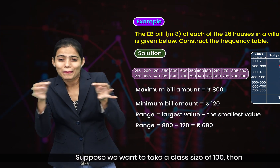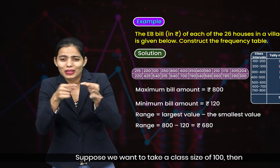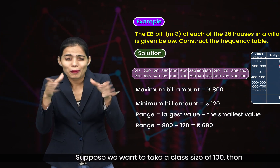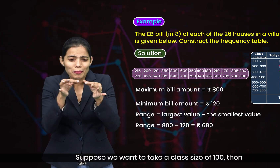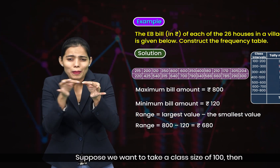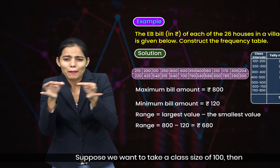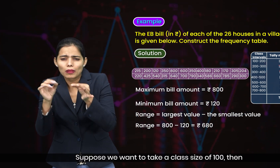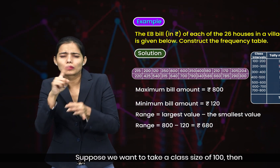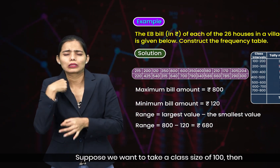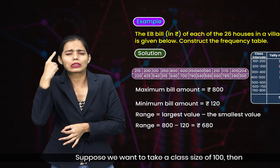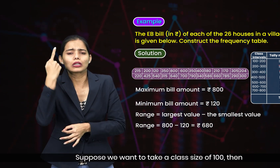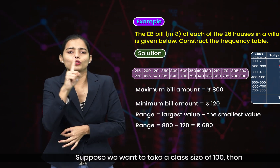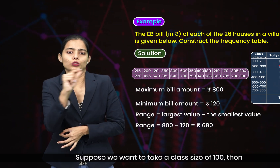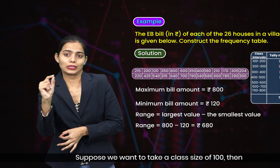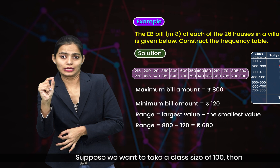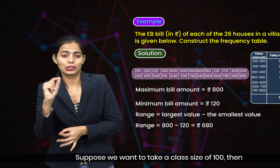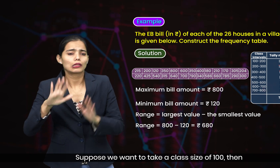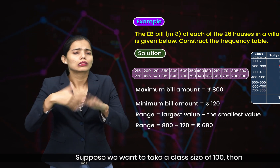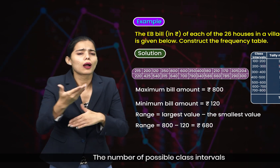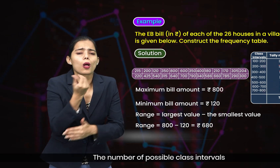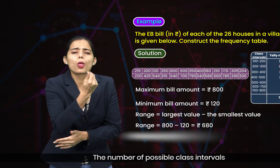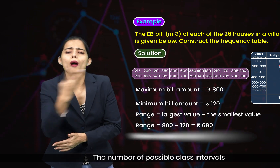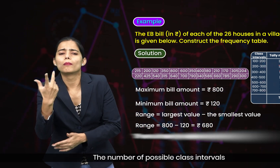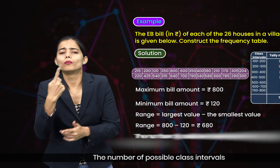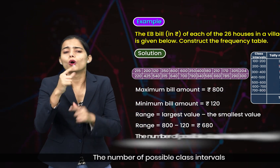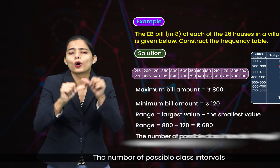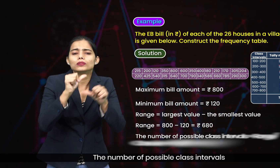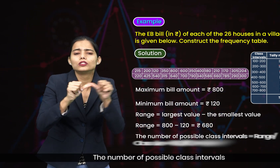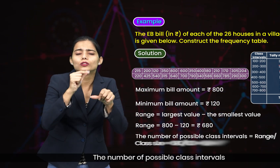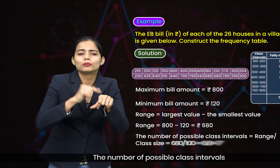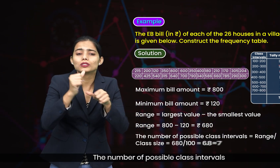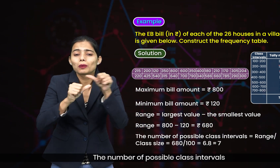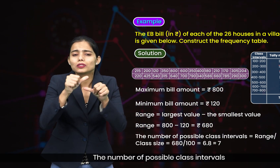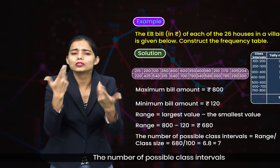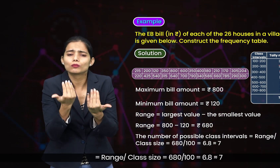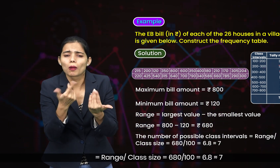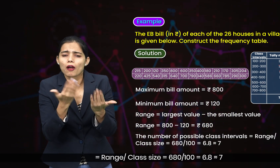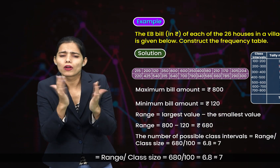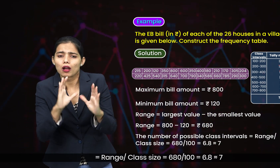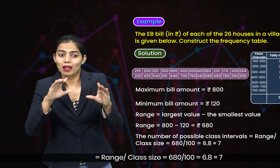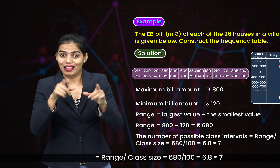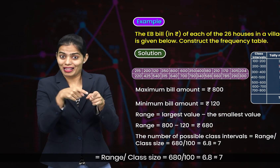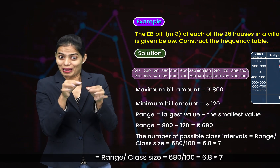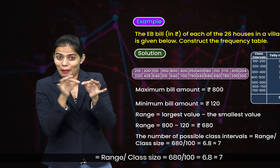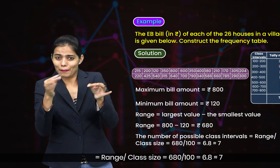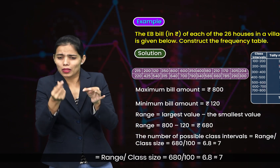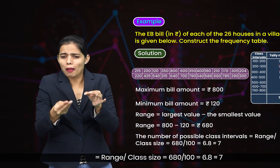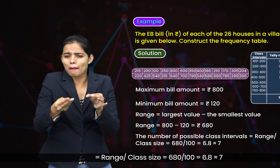size of 100. Then, the number of possible class intervals is equal to range by class